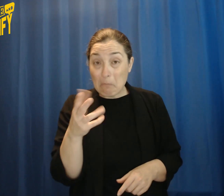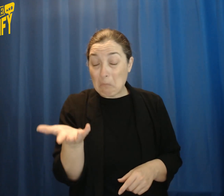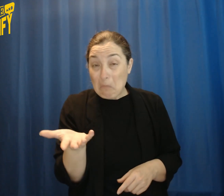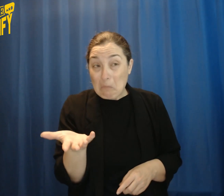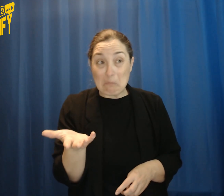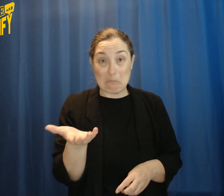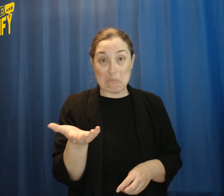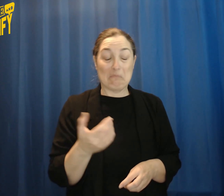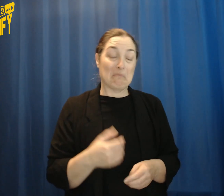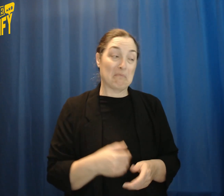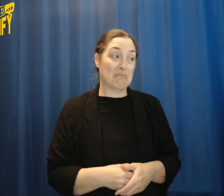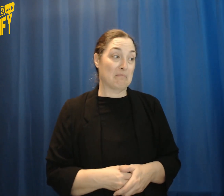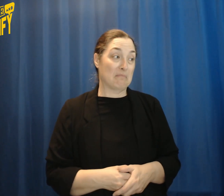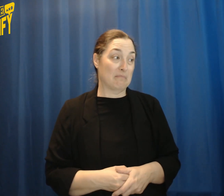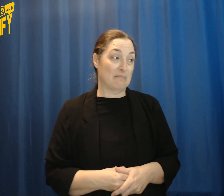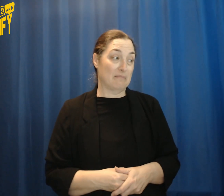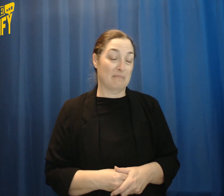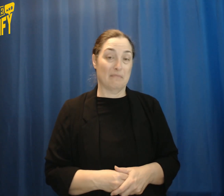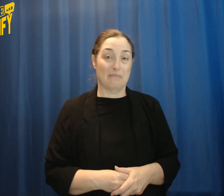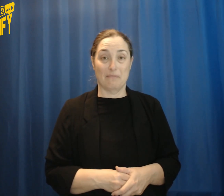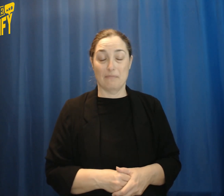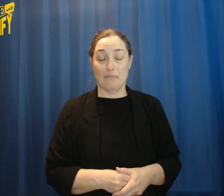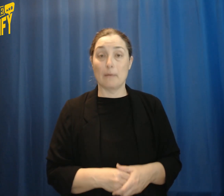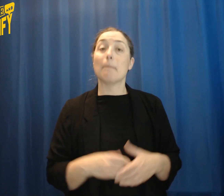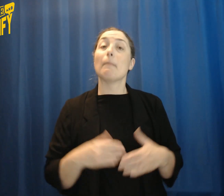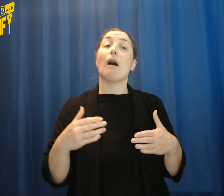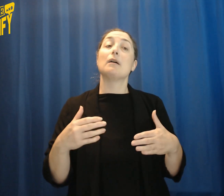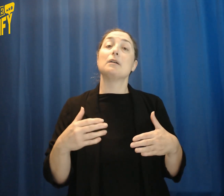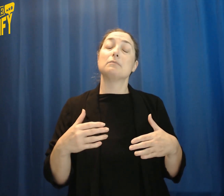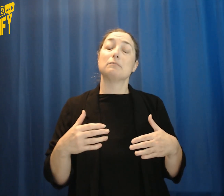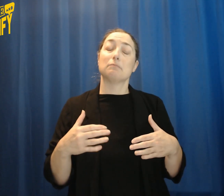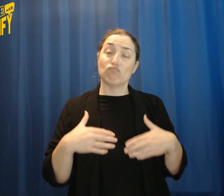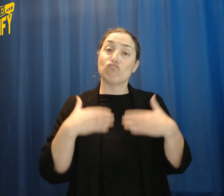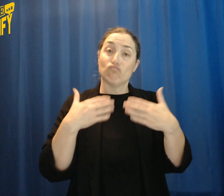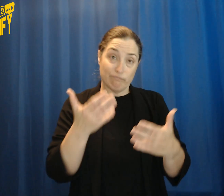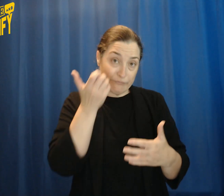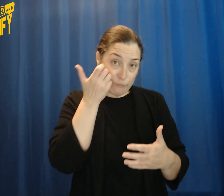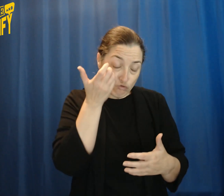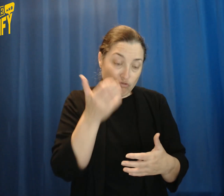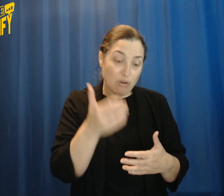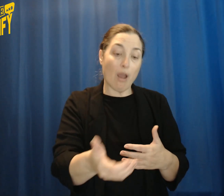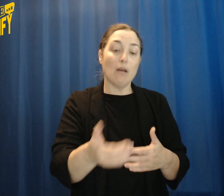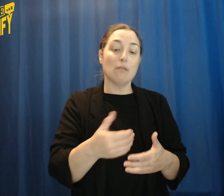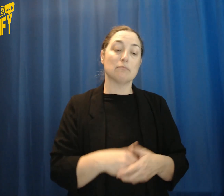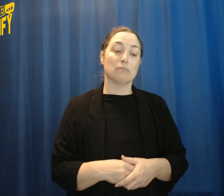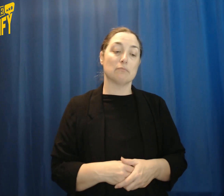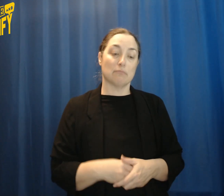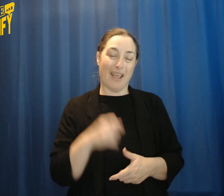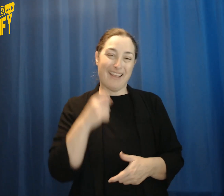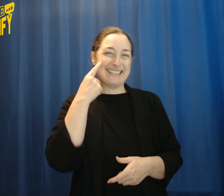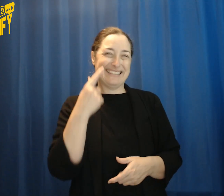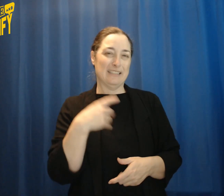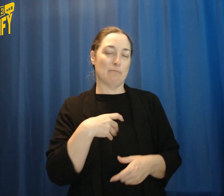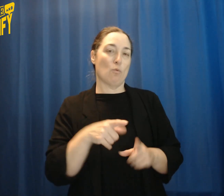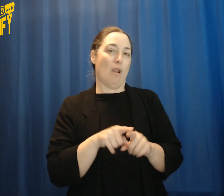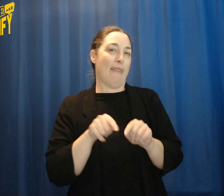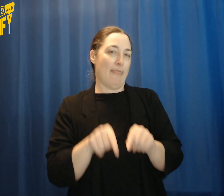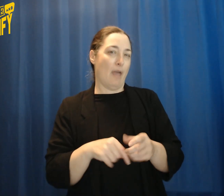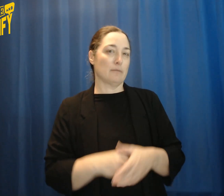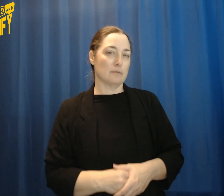great. Moving forward, I can see it existing like that. Yes. From